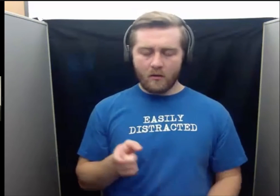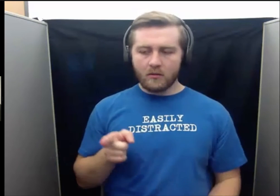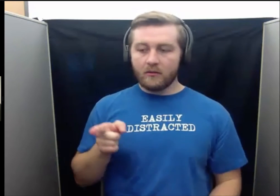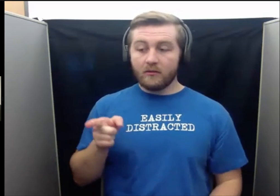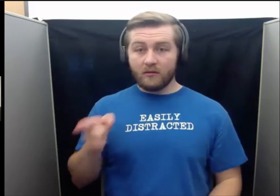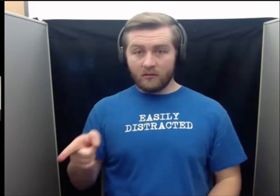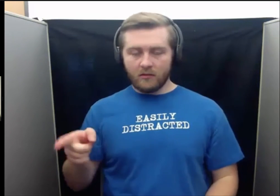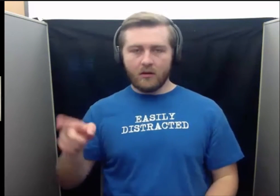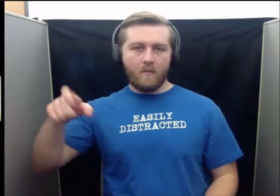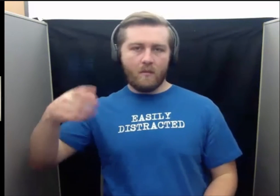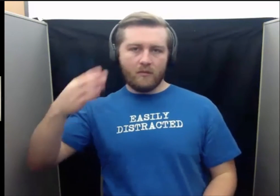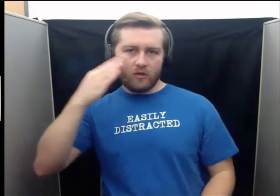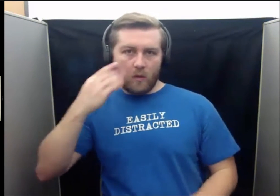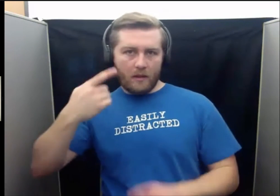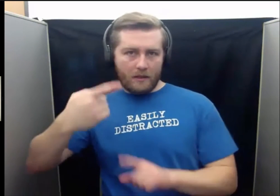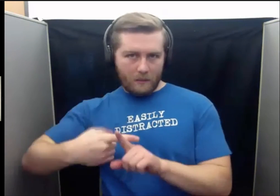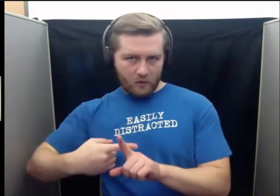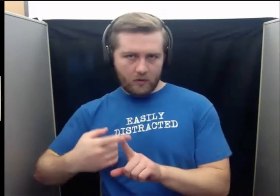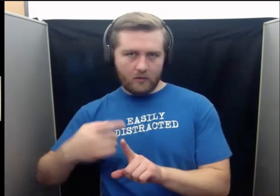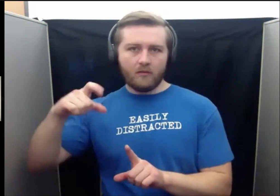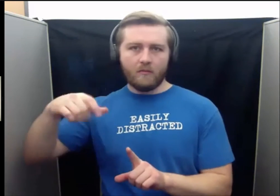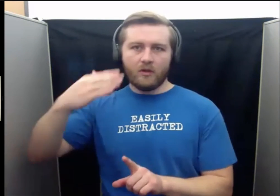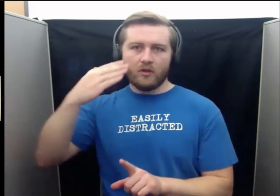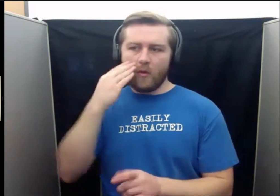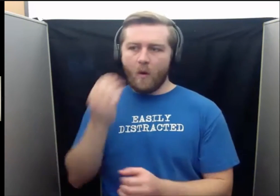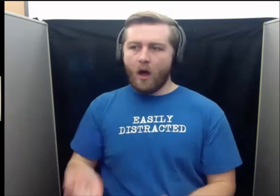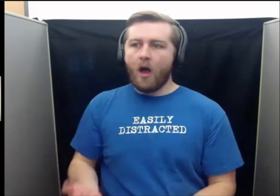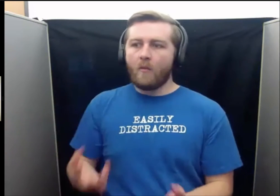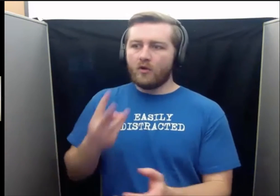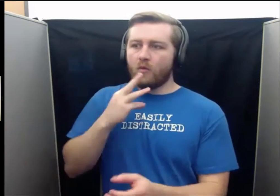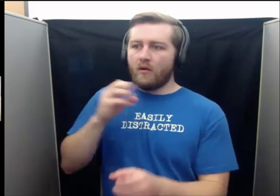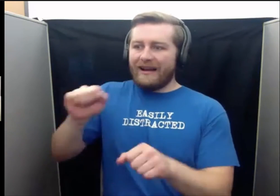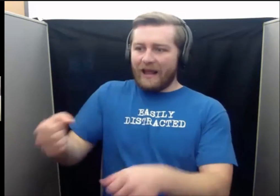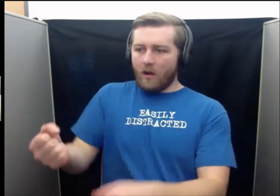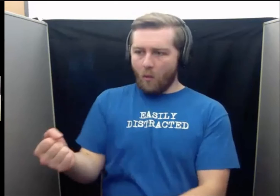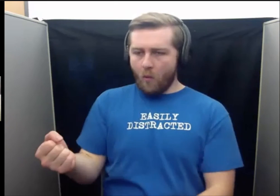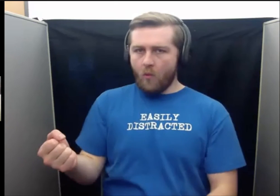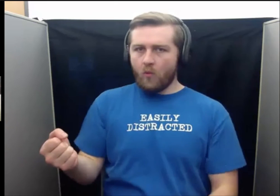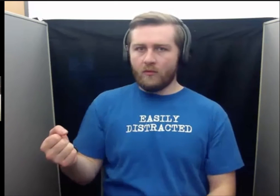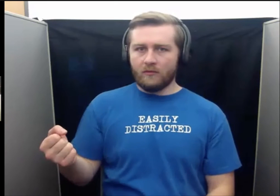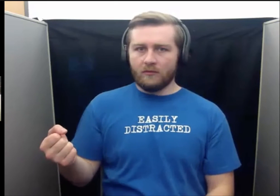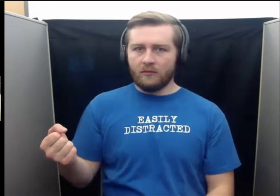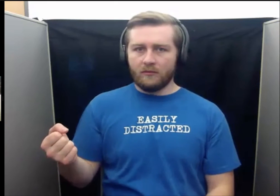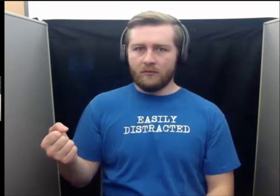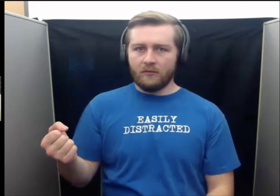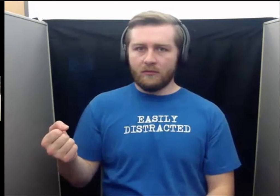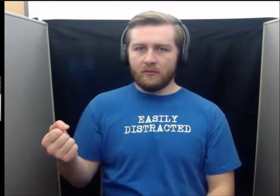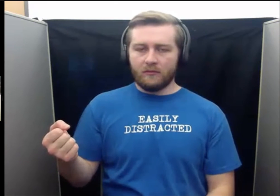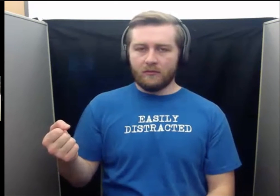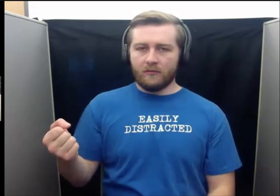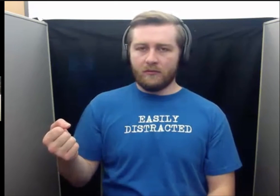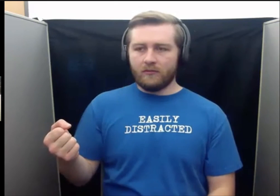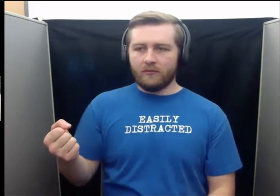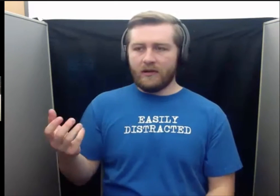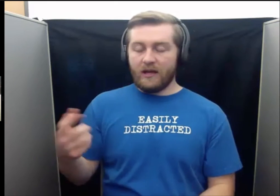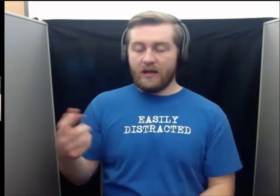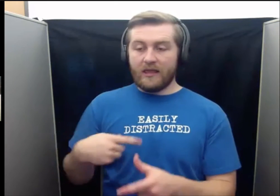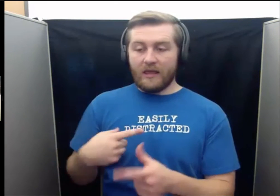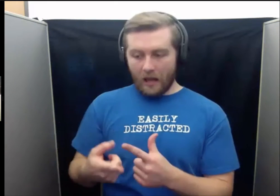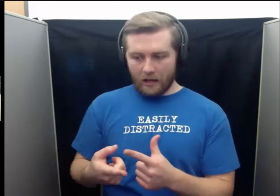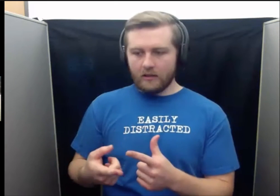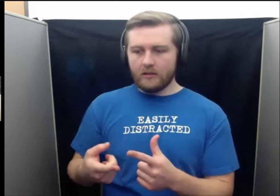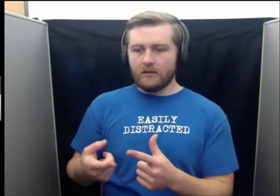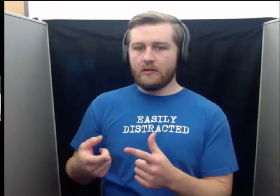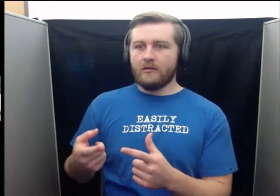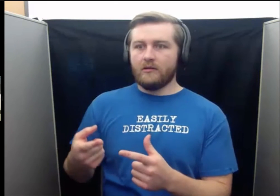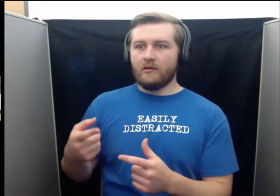to know how much moisture can actually be held in that air at that point. And then you have